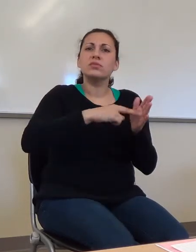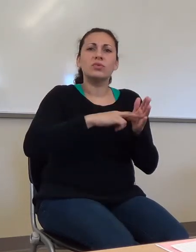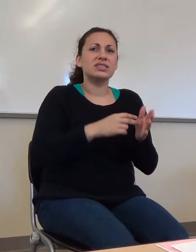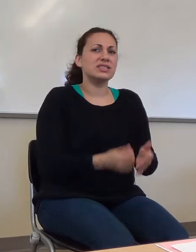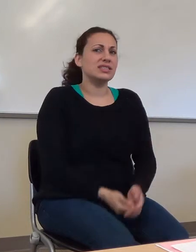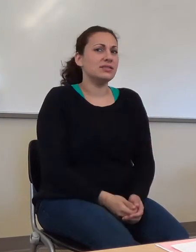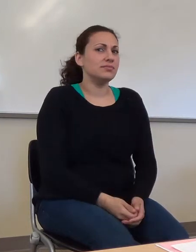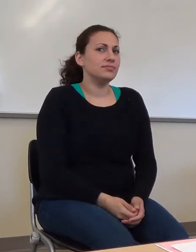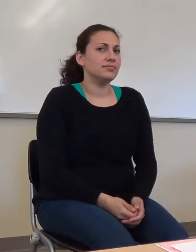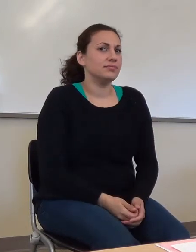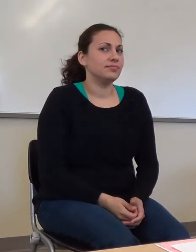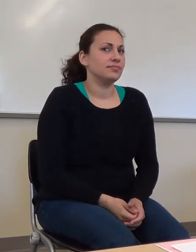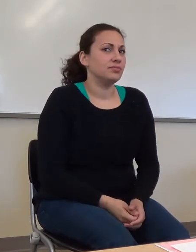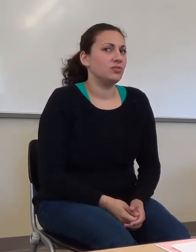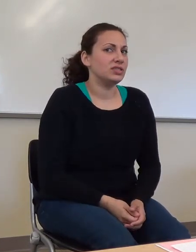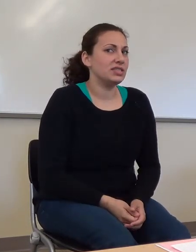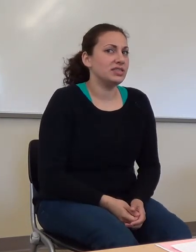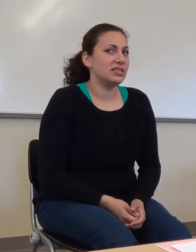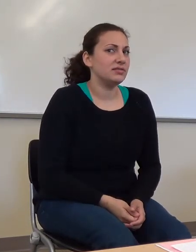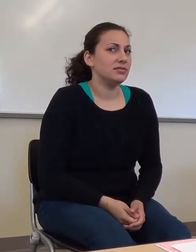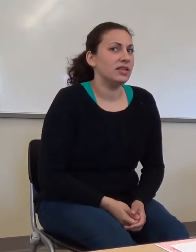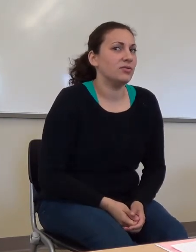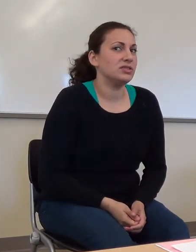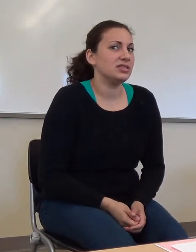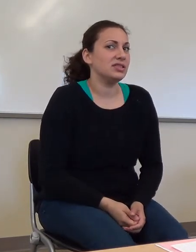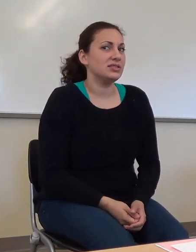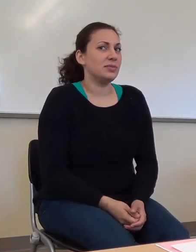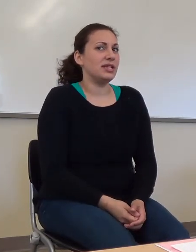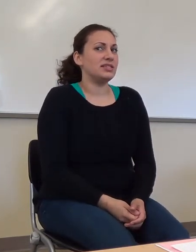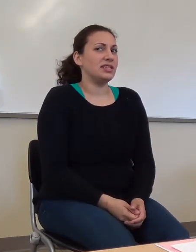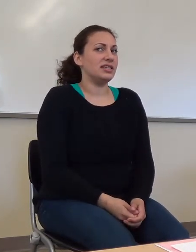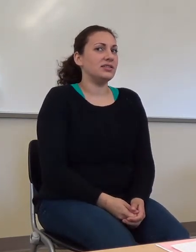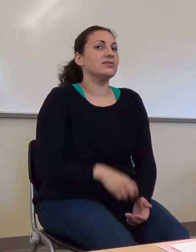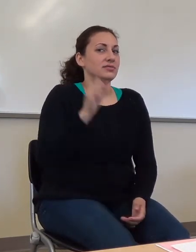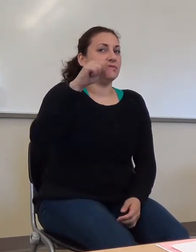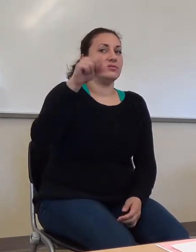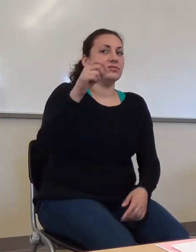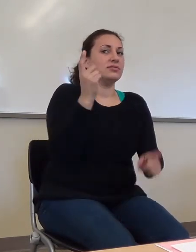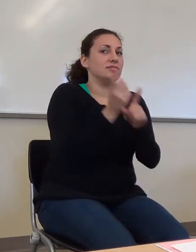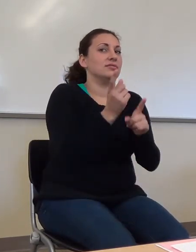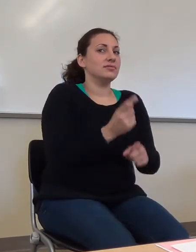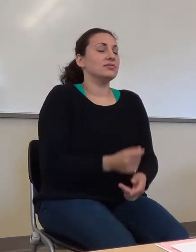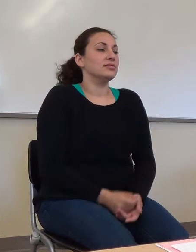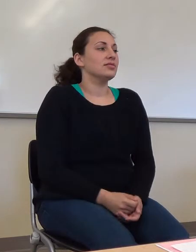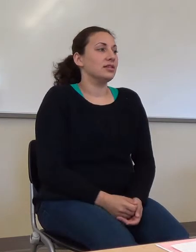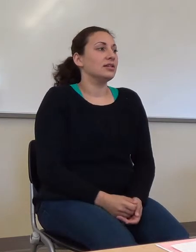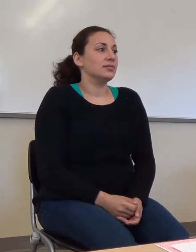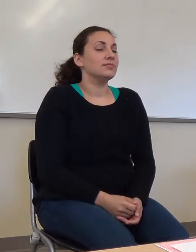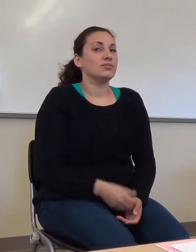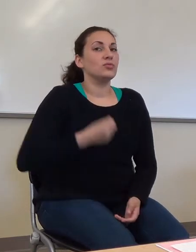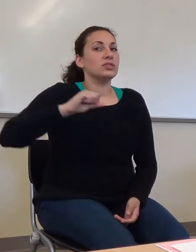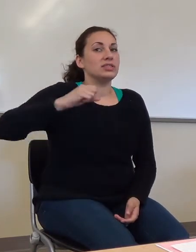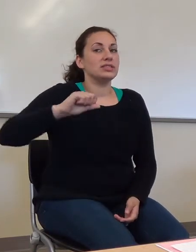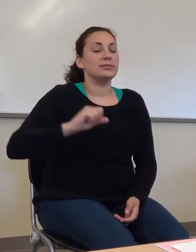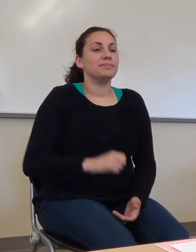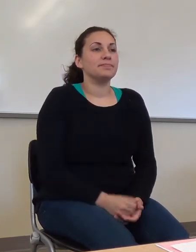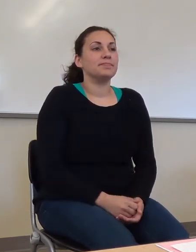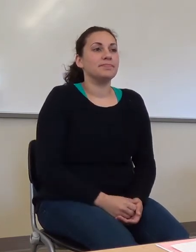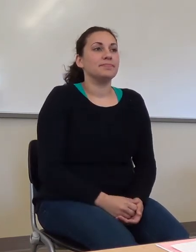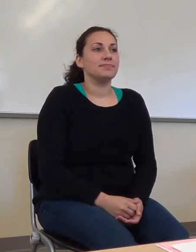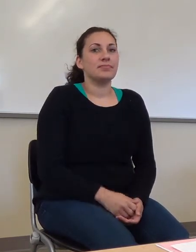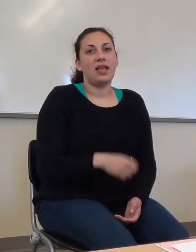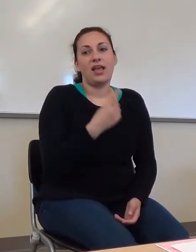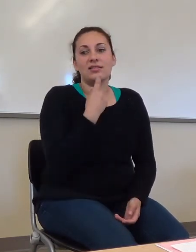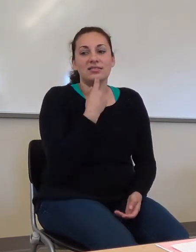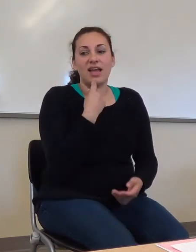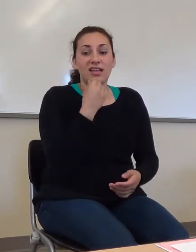You say Resistant? what? Resistant? Like resistant Yeah, to you're being sick or? resistant. Okay, right. Yeah, they say you